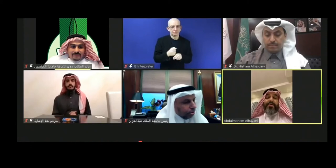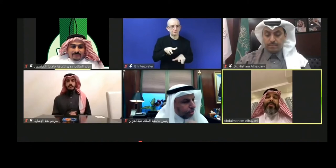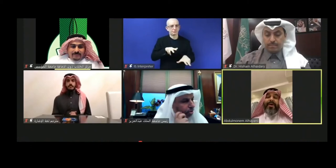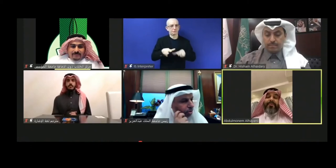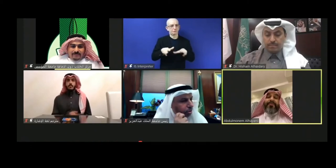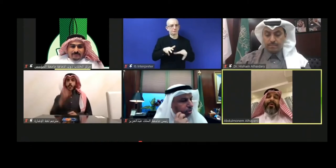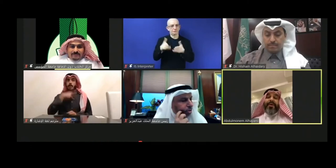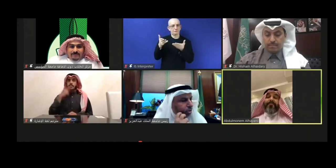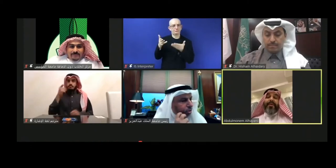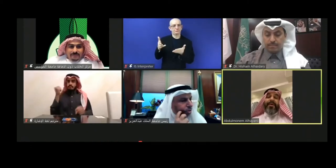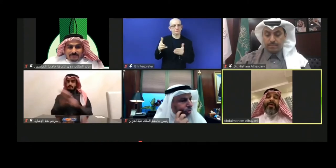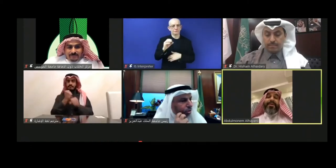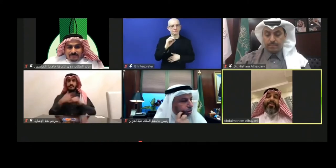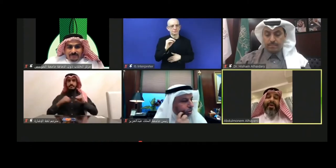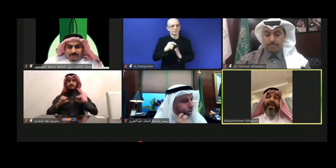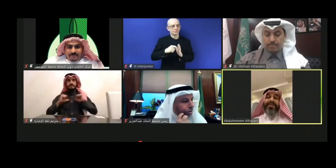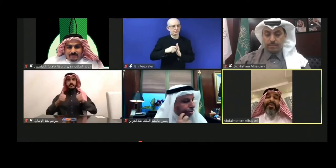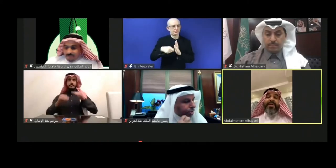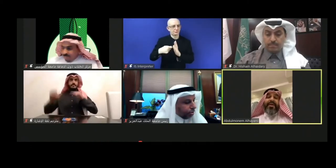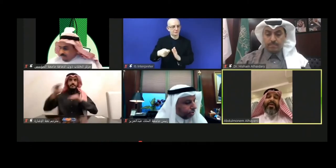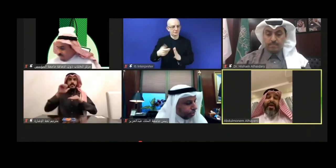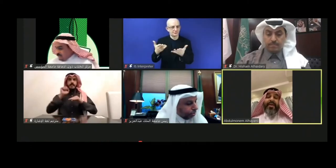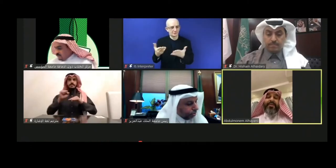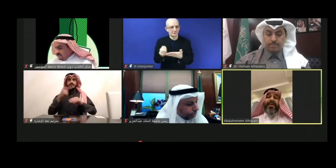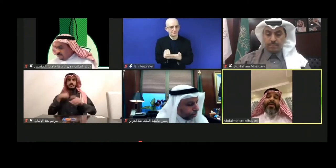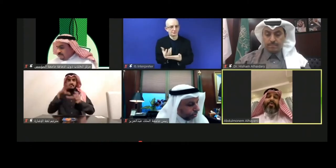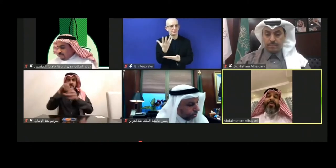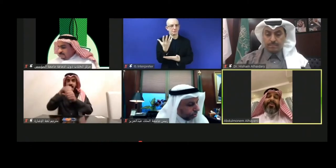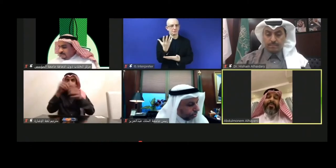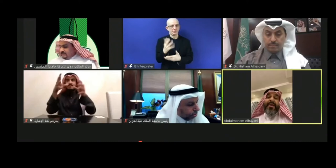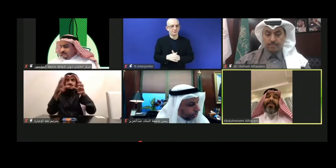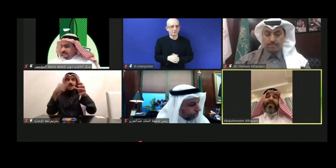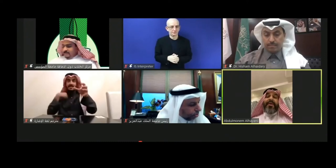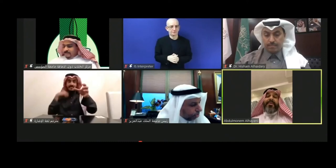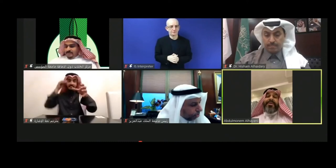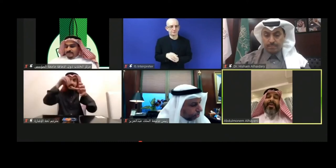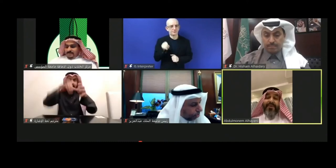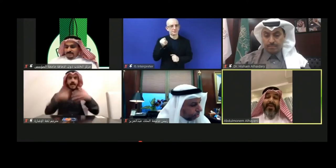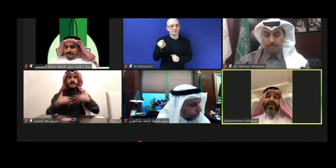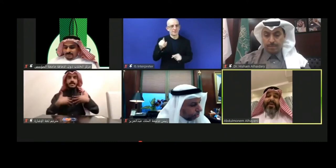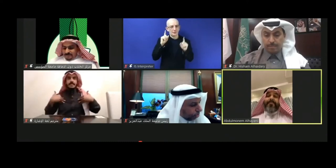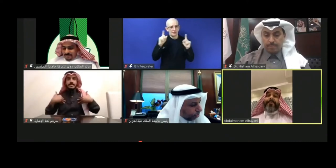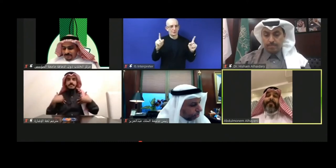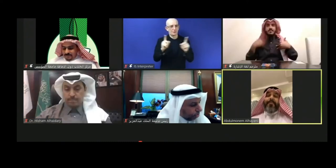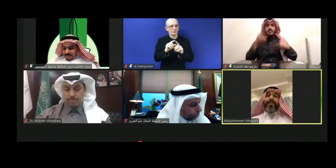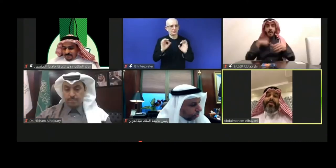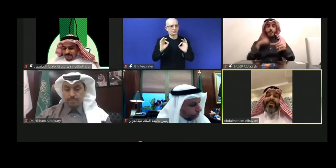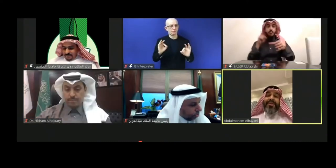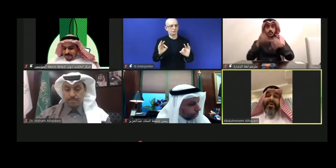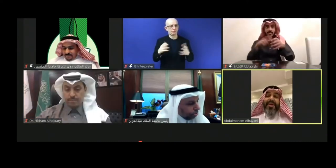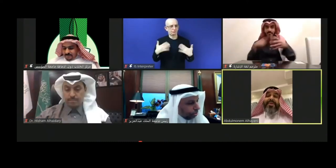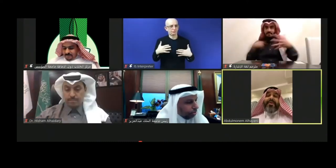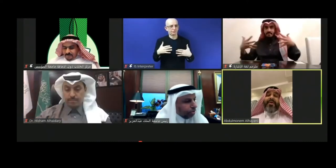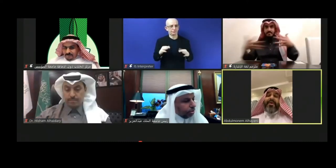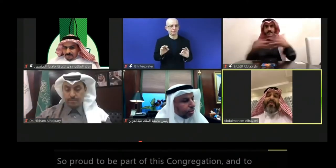to be part of this congregation and to participate significantly to the